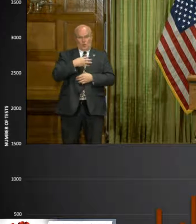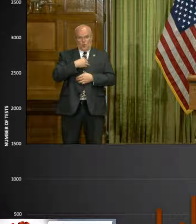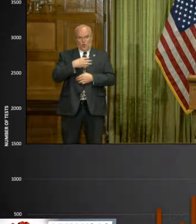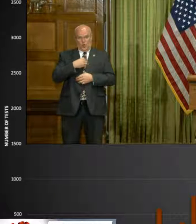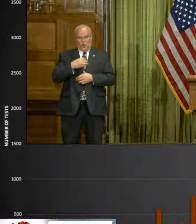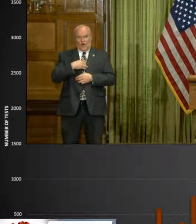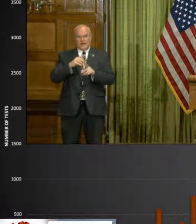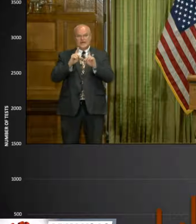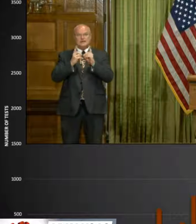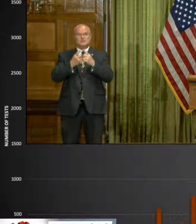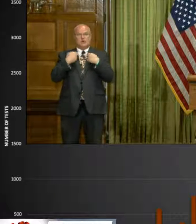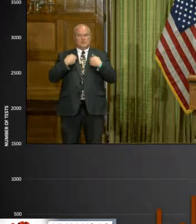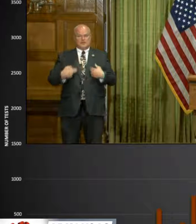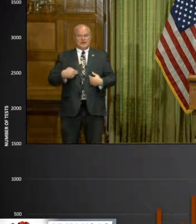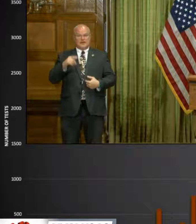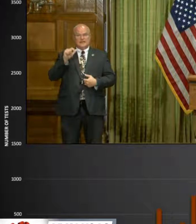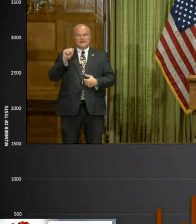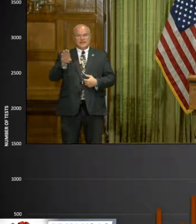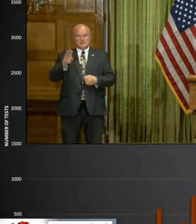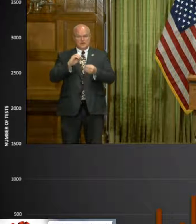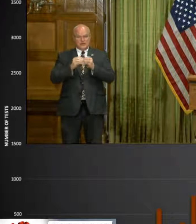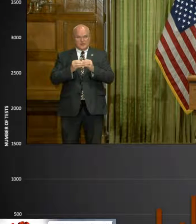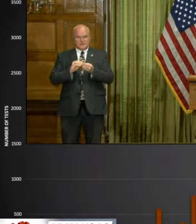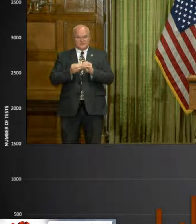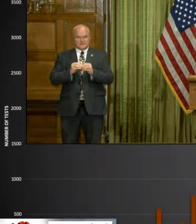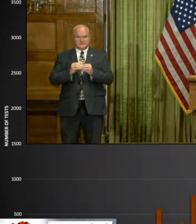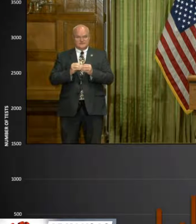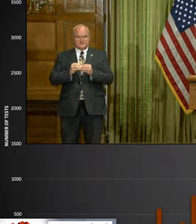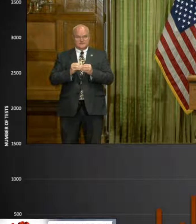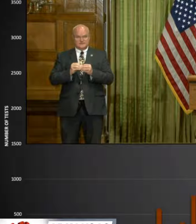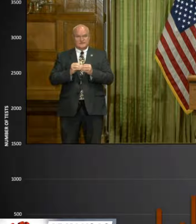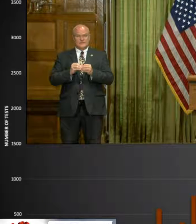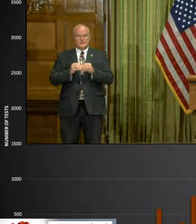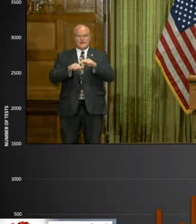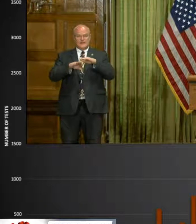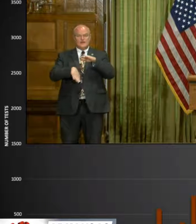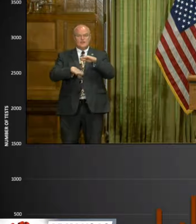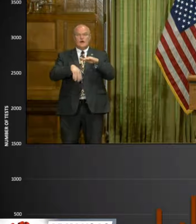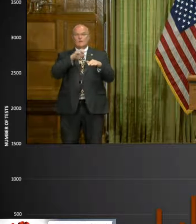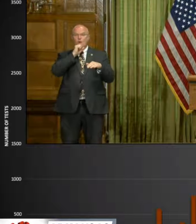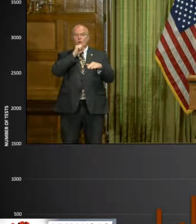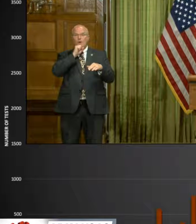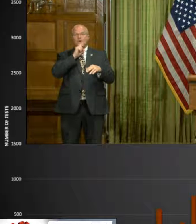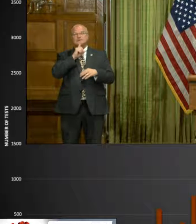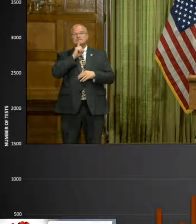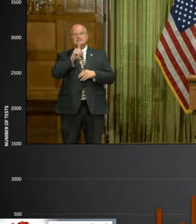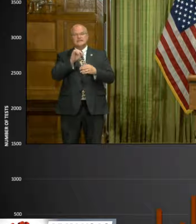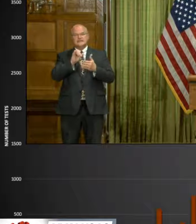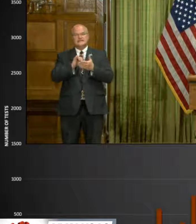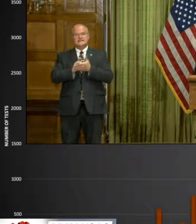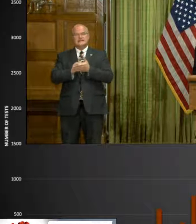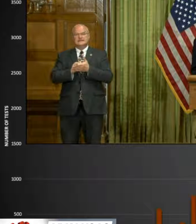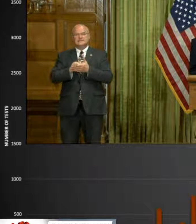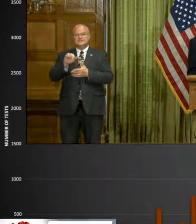the Department of Health laboratory numbers. In the bottom orange is the